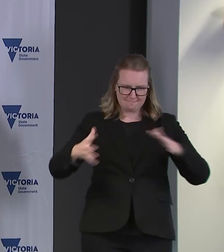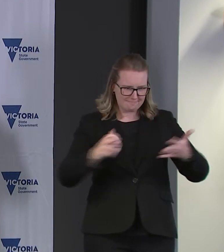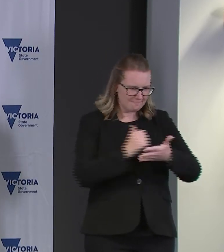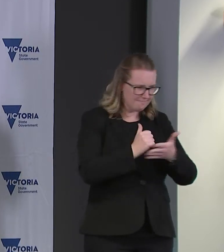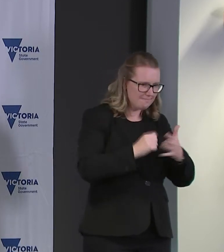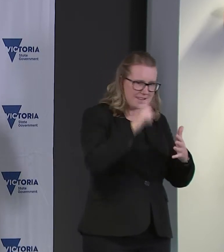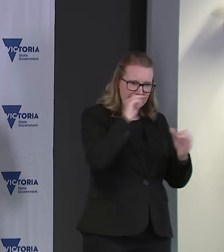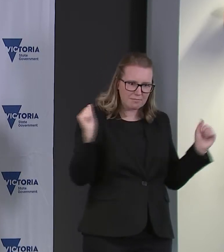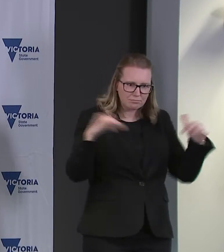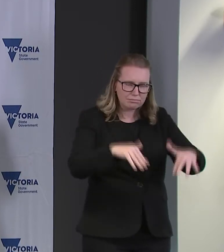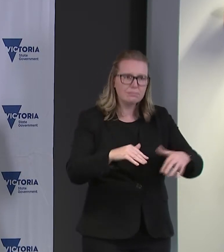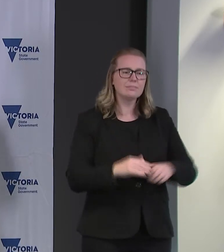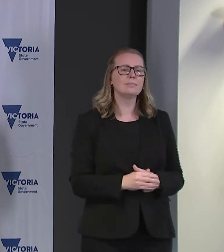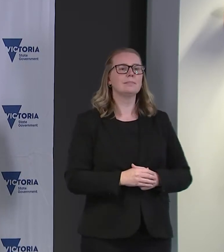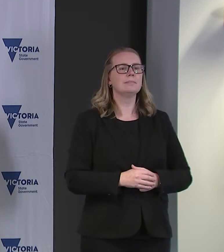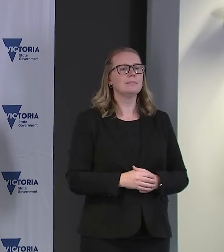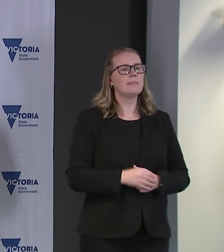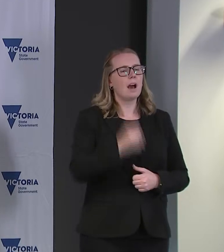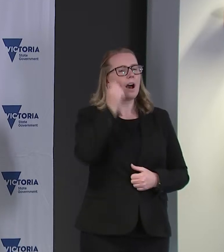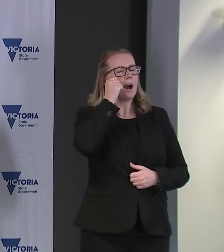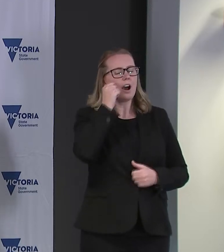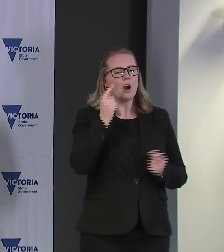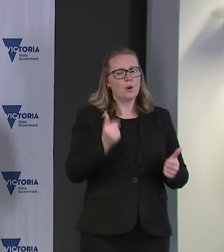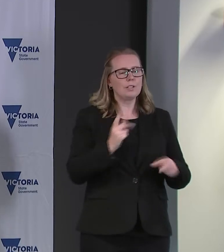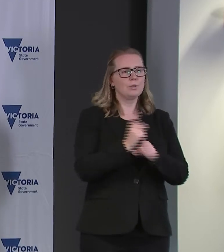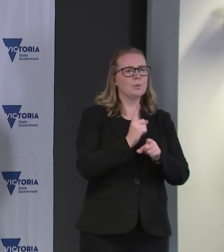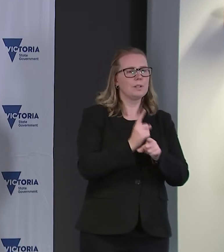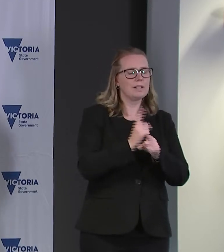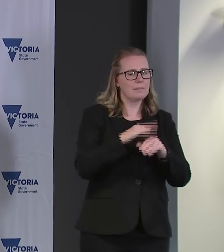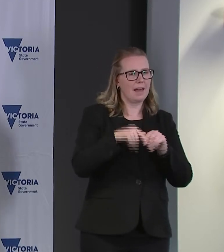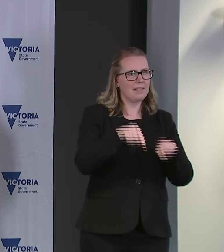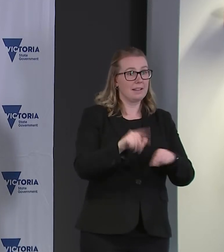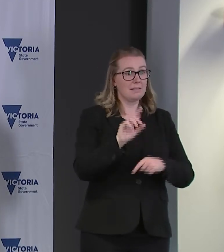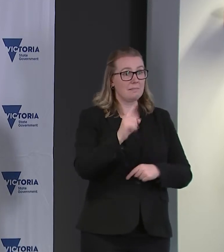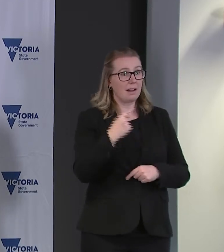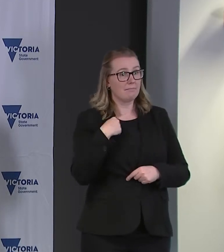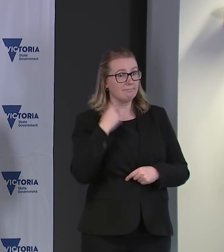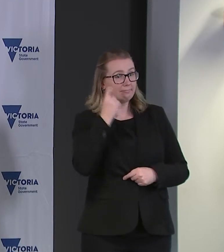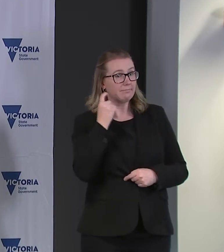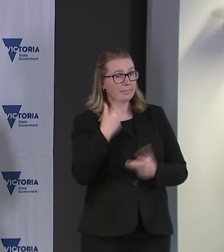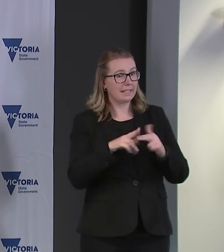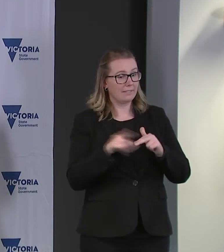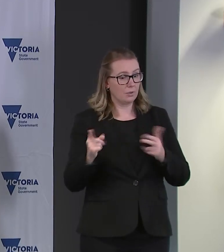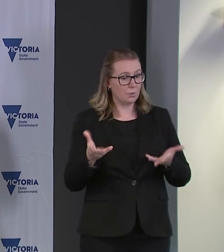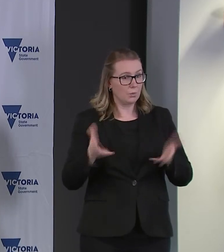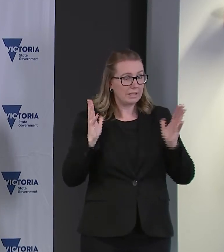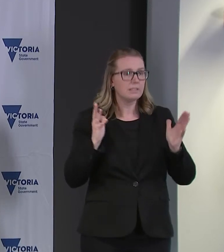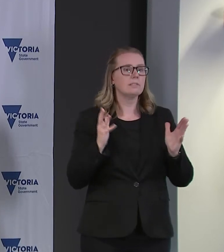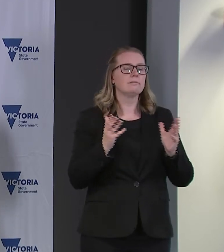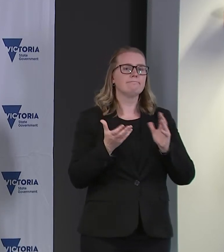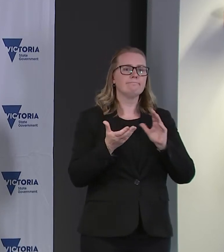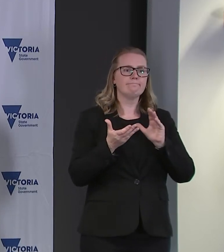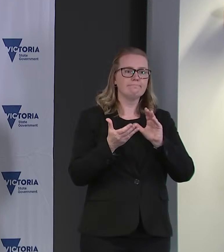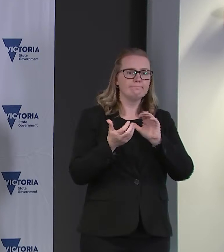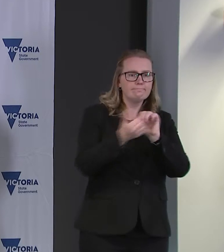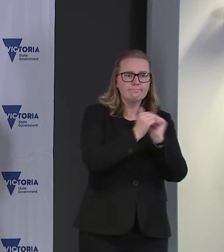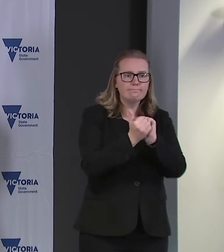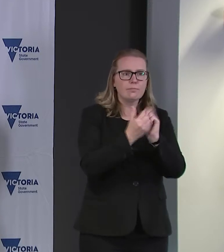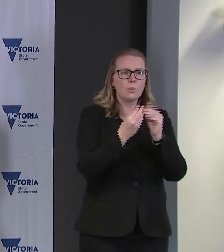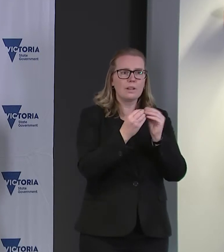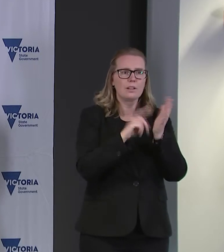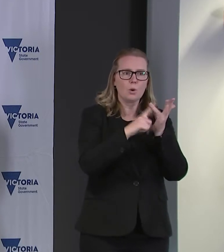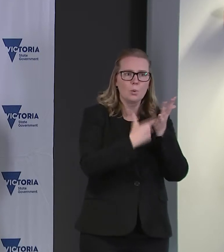principle, when hopefully all of this is over, are you willing to cooperate with the Lord